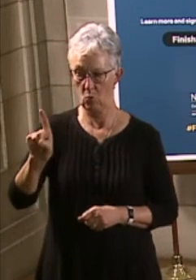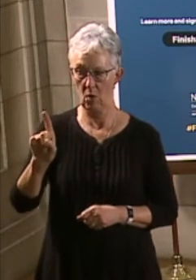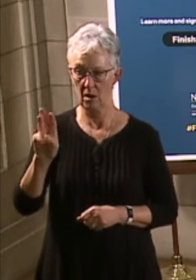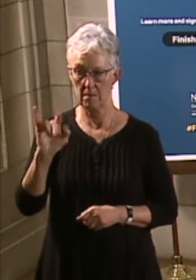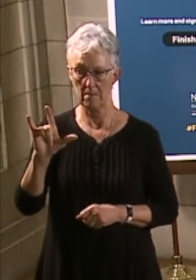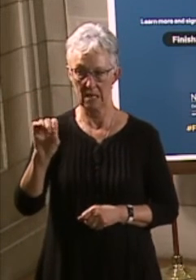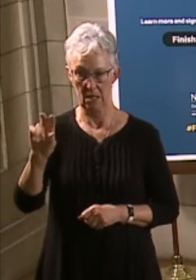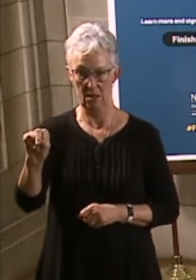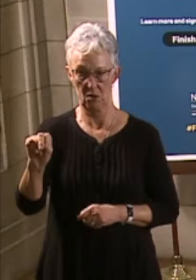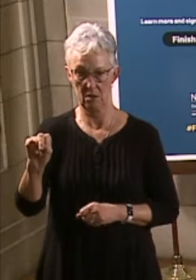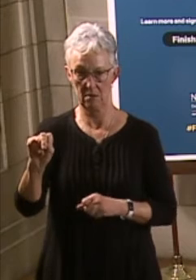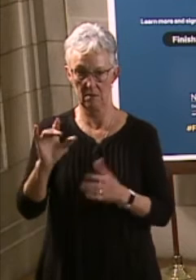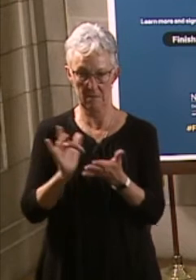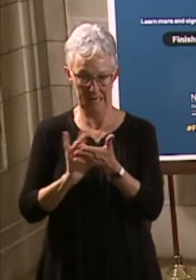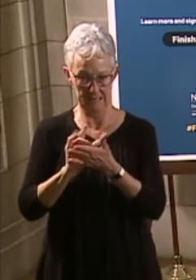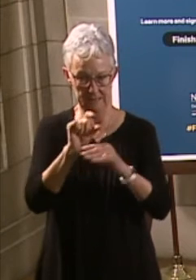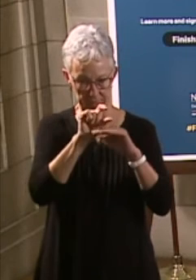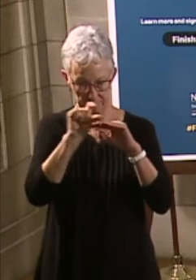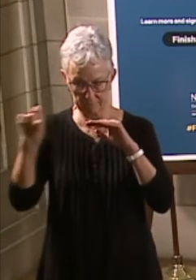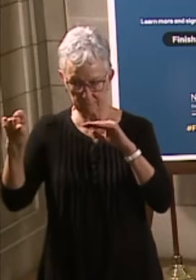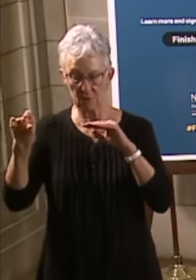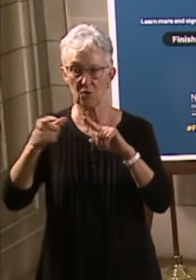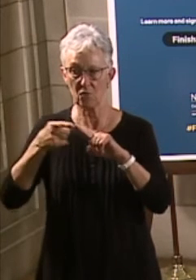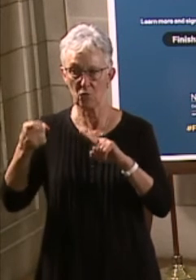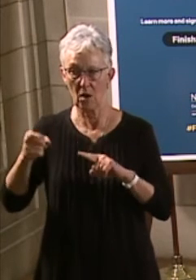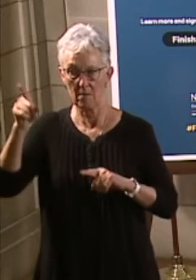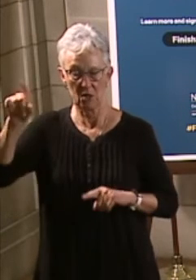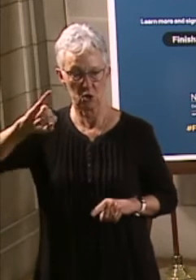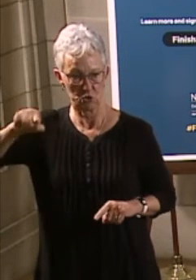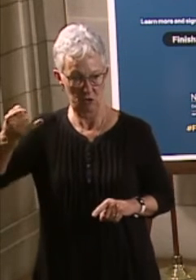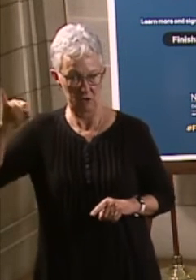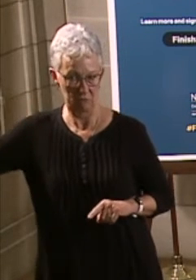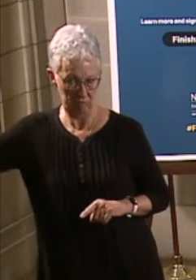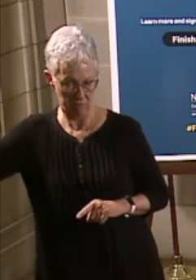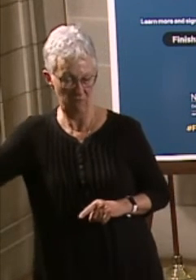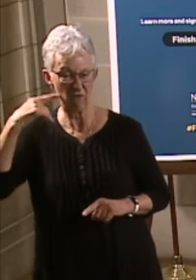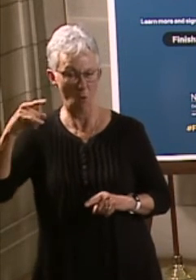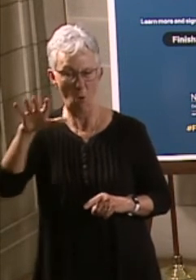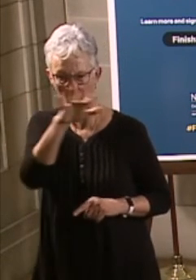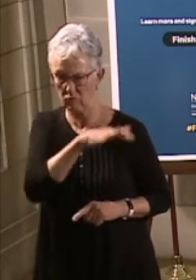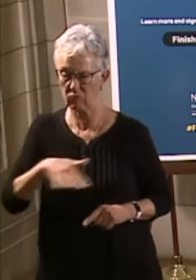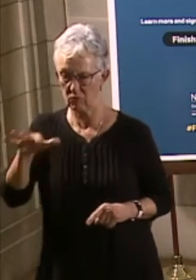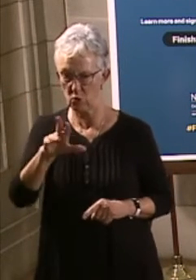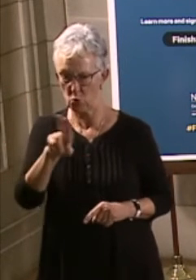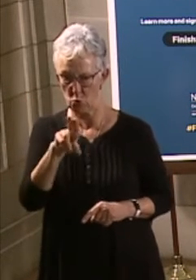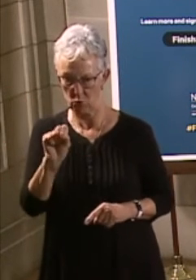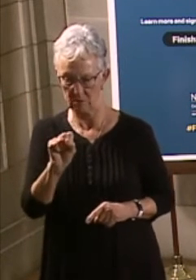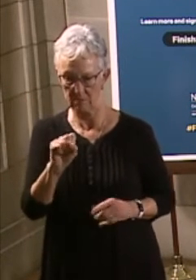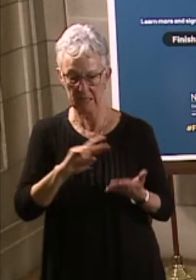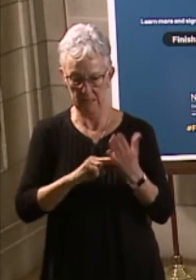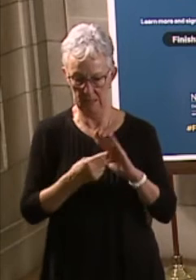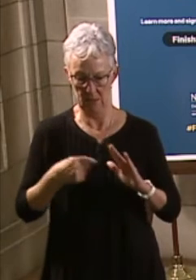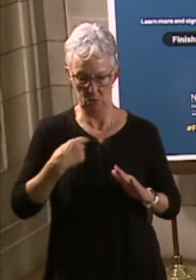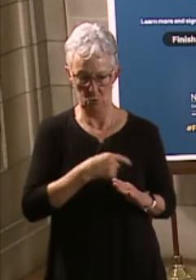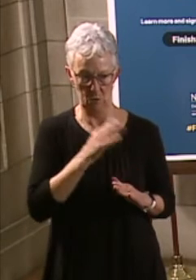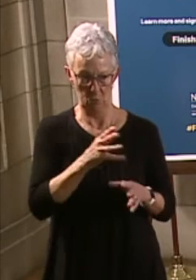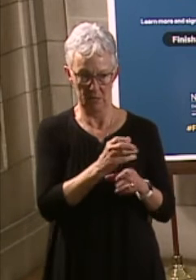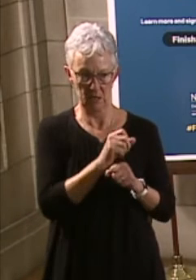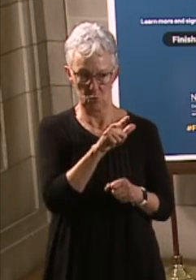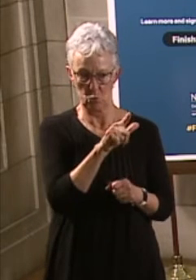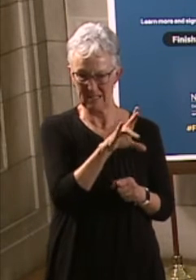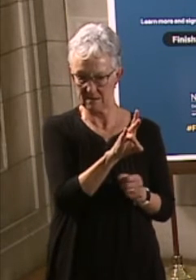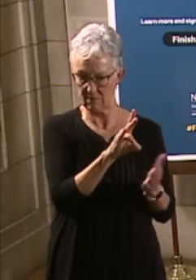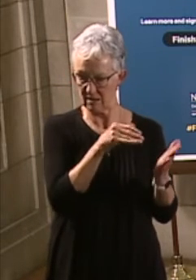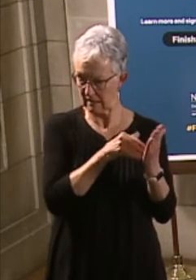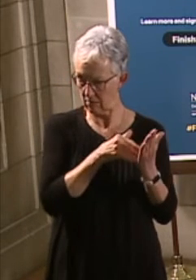from the previous week. And here in Nebraska, that means that we'll have about 27,600 doses of Johnson & Johnson.